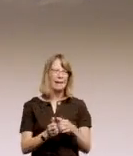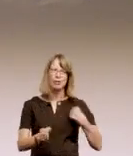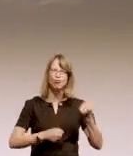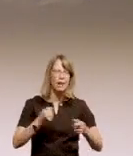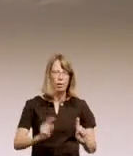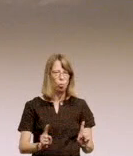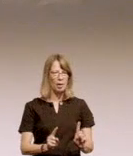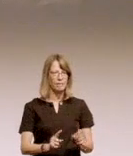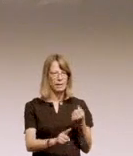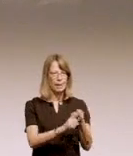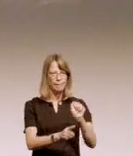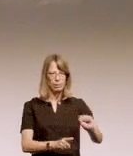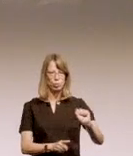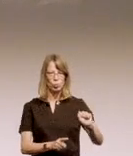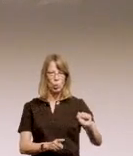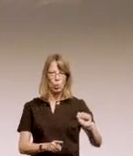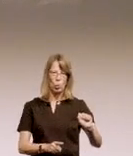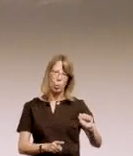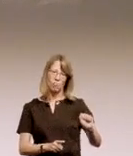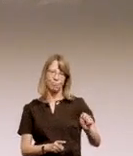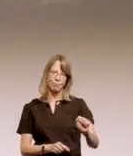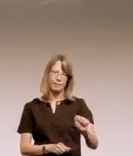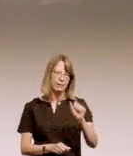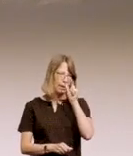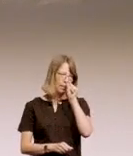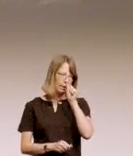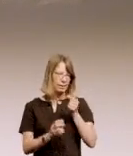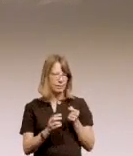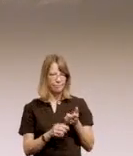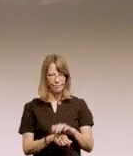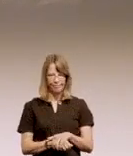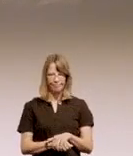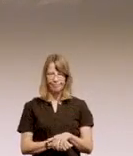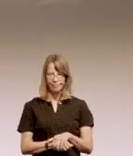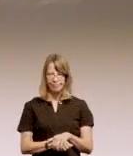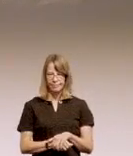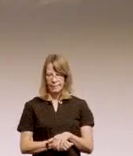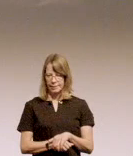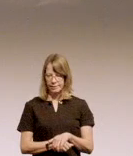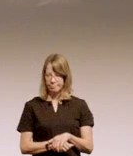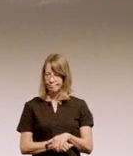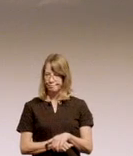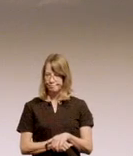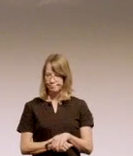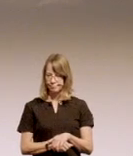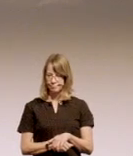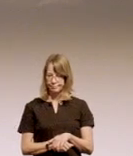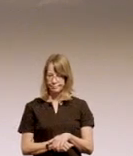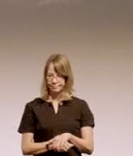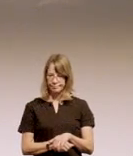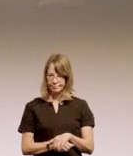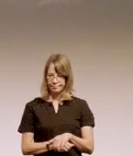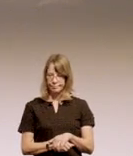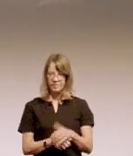that might affect your ability in the scenario that was given. And our idea was that